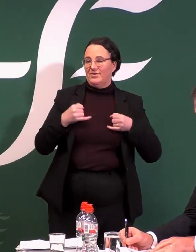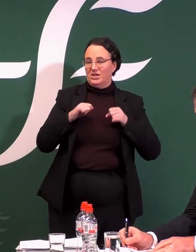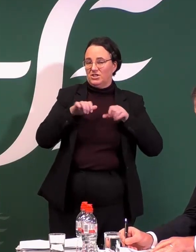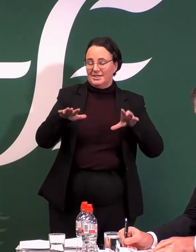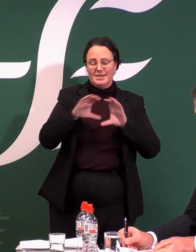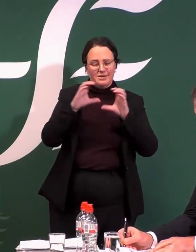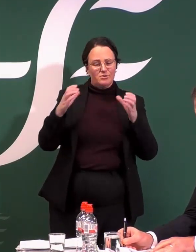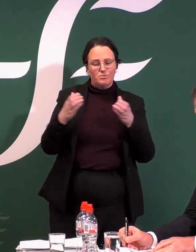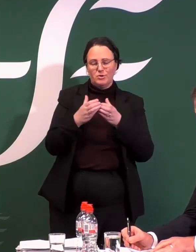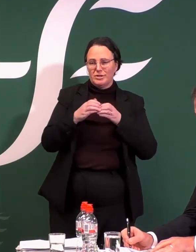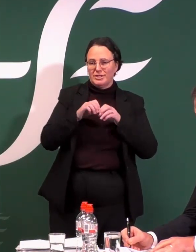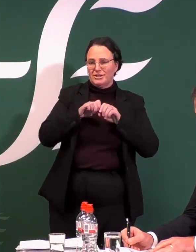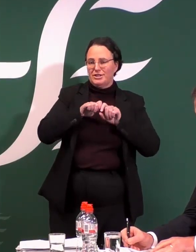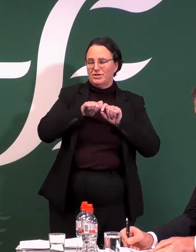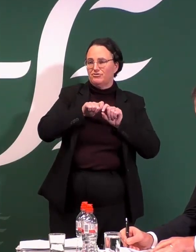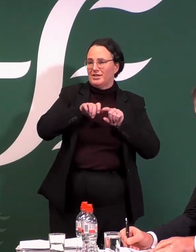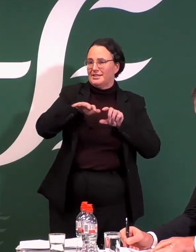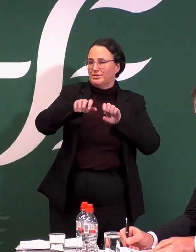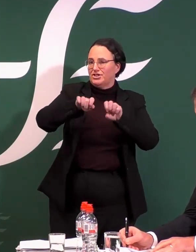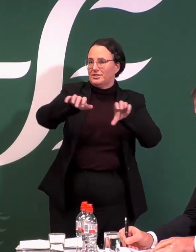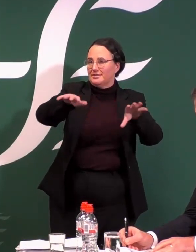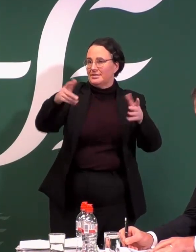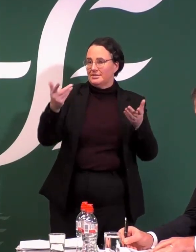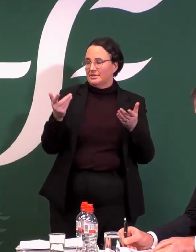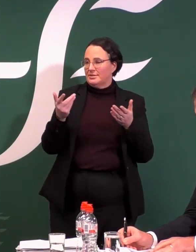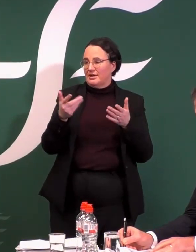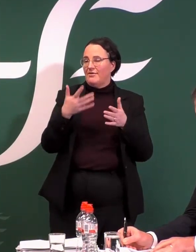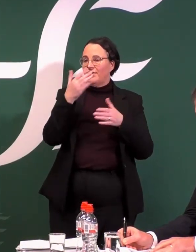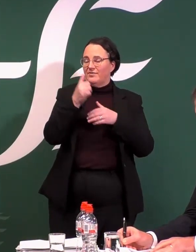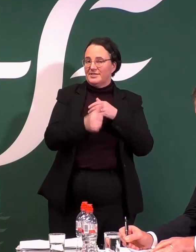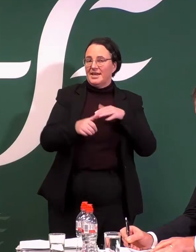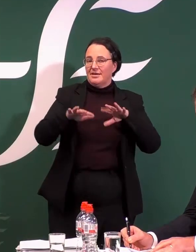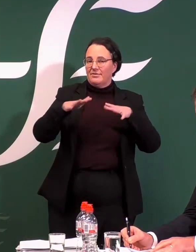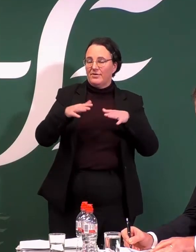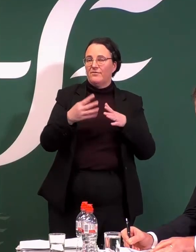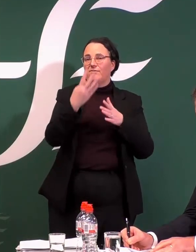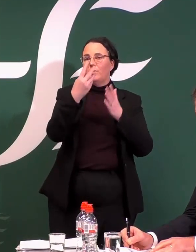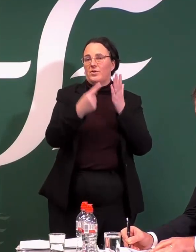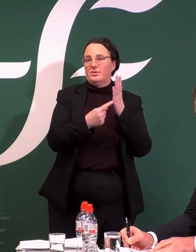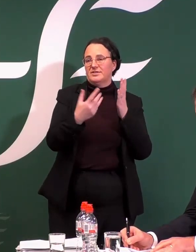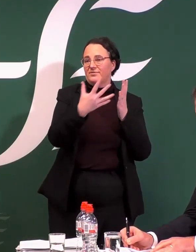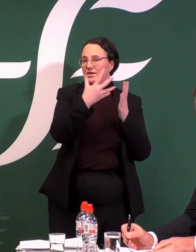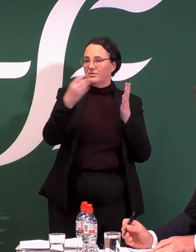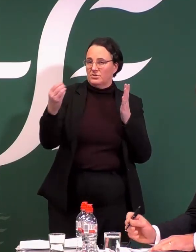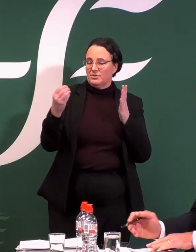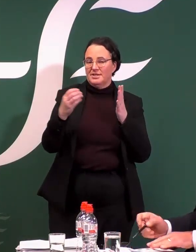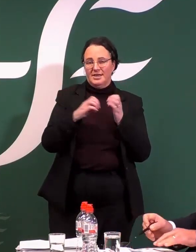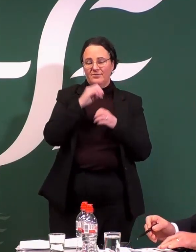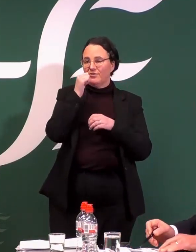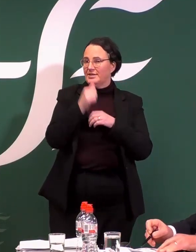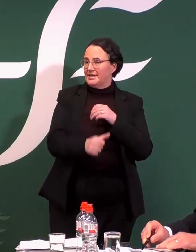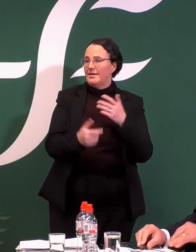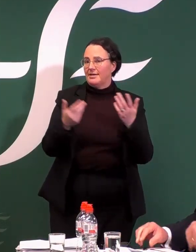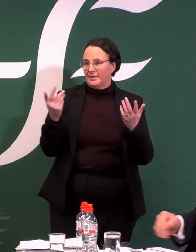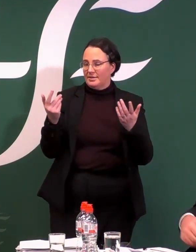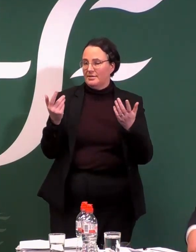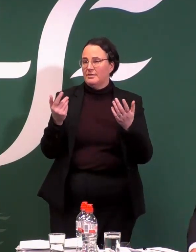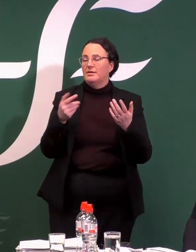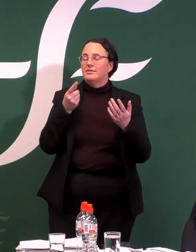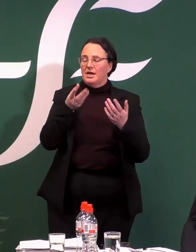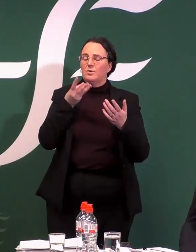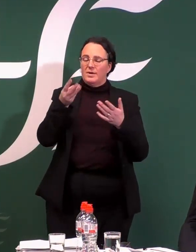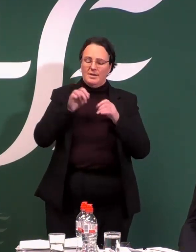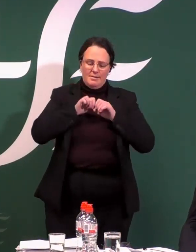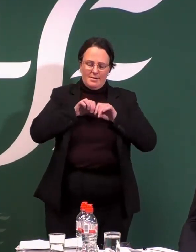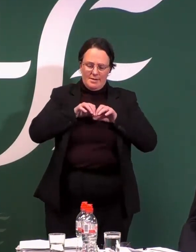transmission. There's very high 5-day averages now. There's still 4,500 cases or such per day. Inevitably, that will find its way